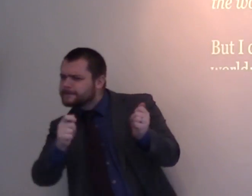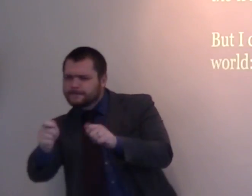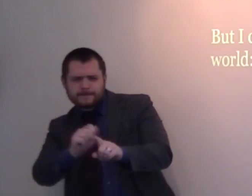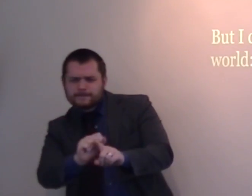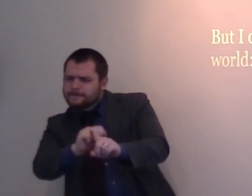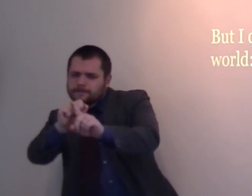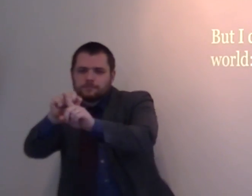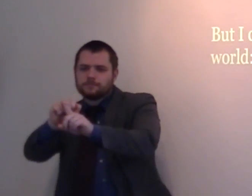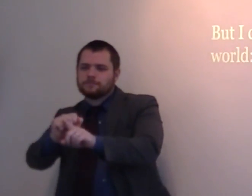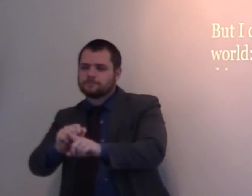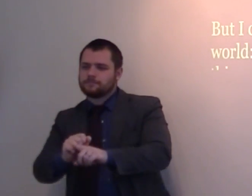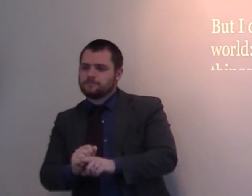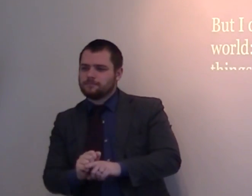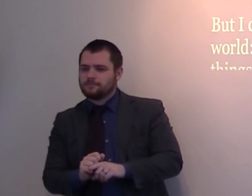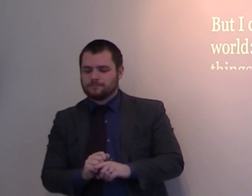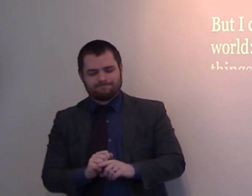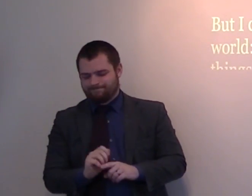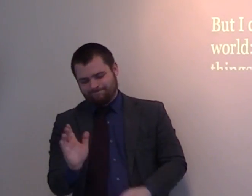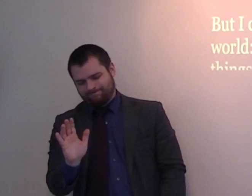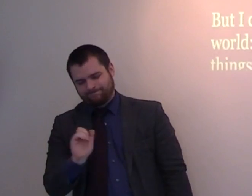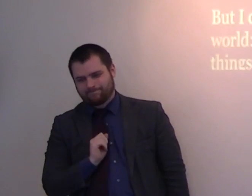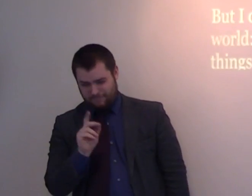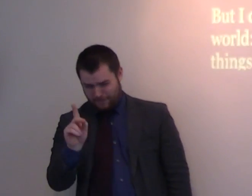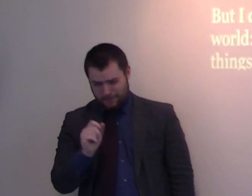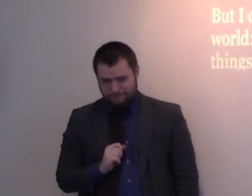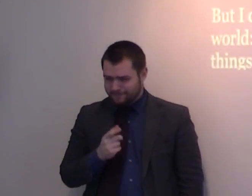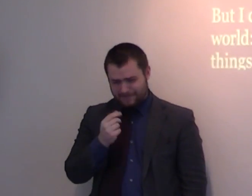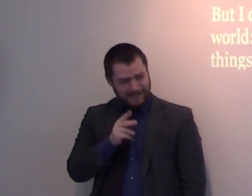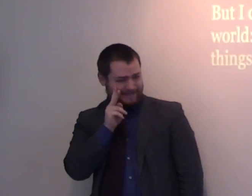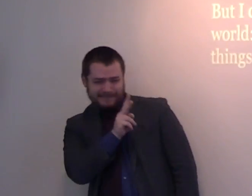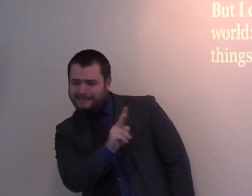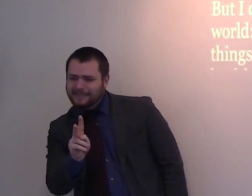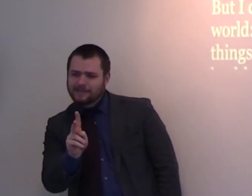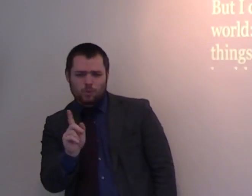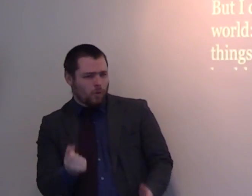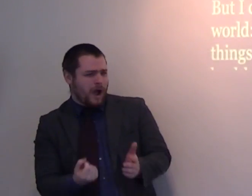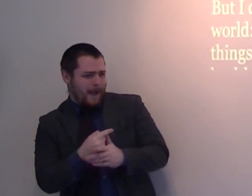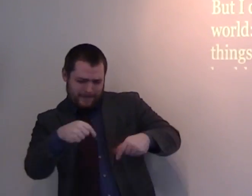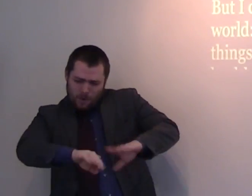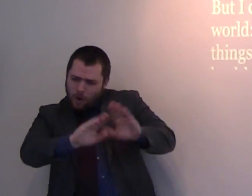End quote. But I can see what has happened in the world.